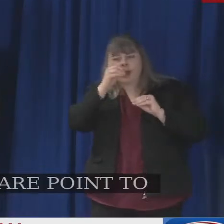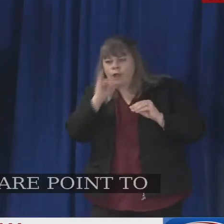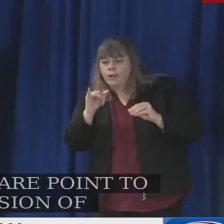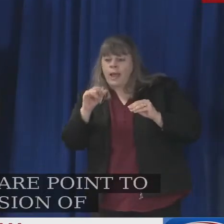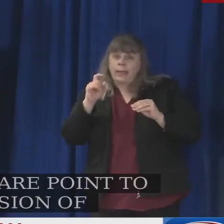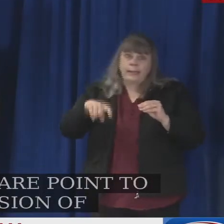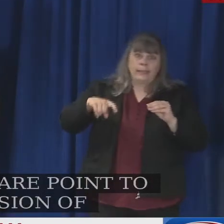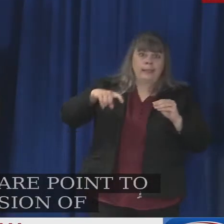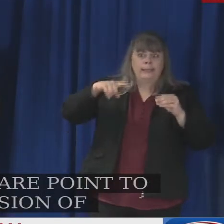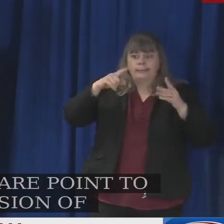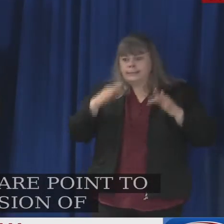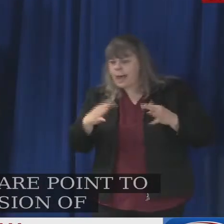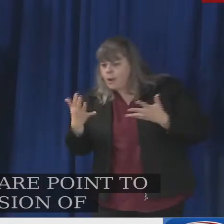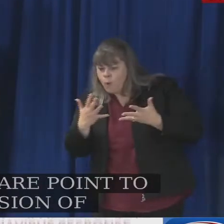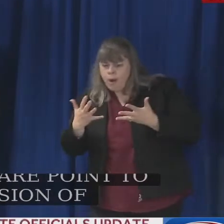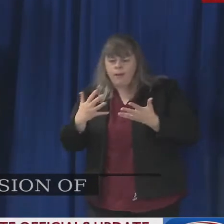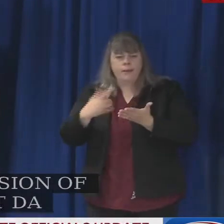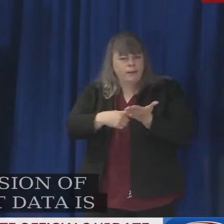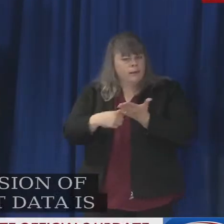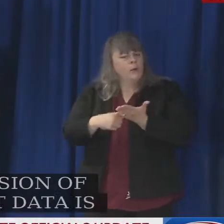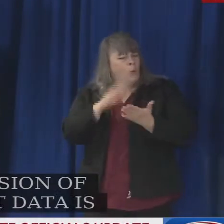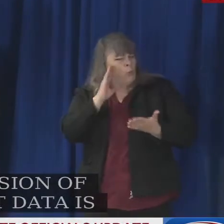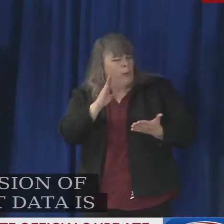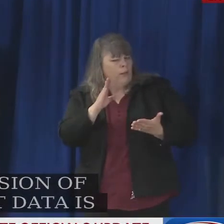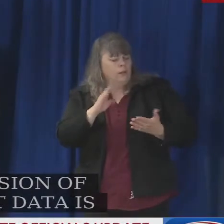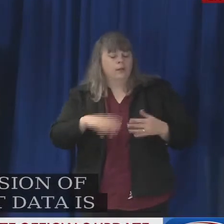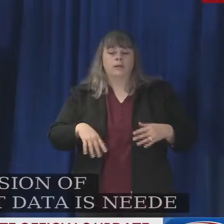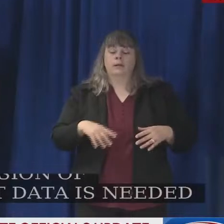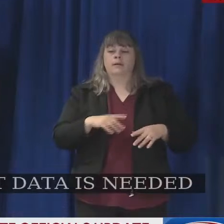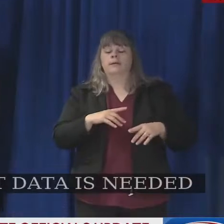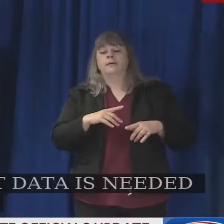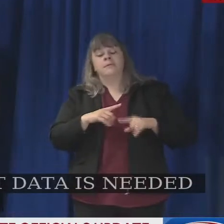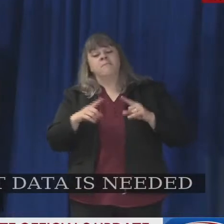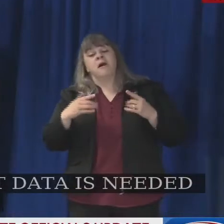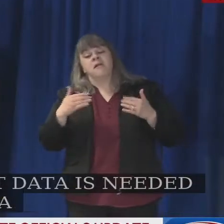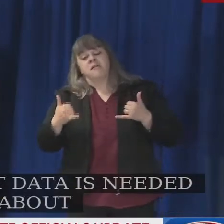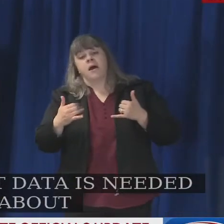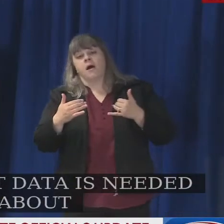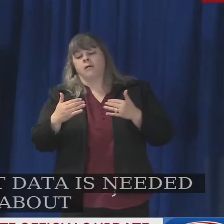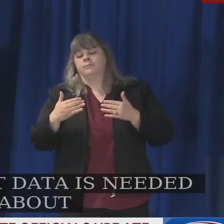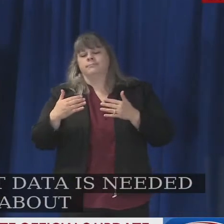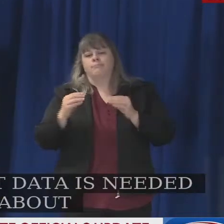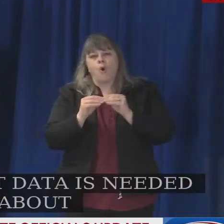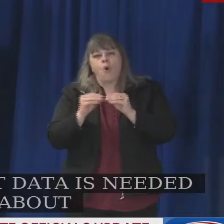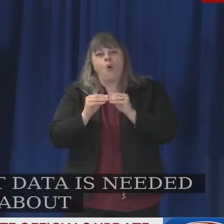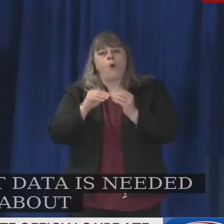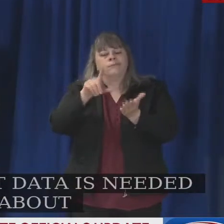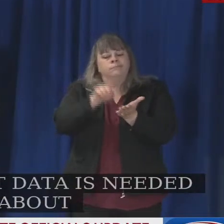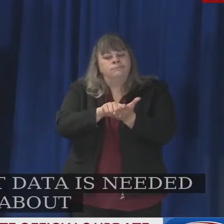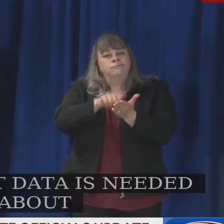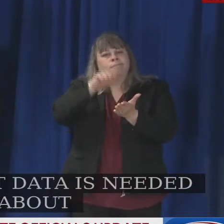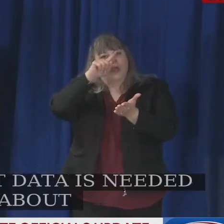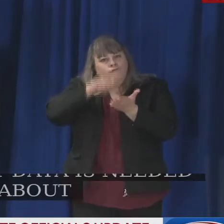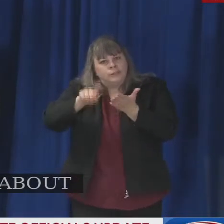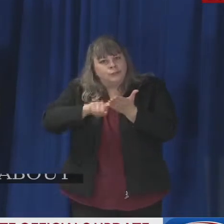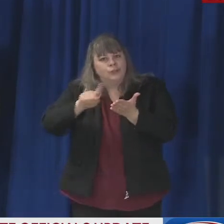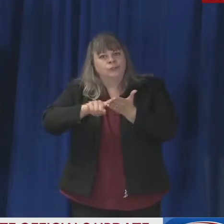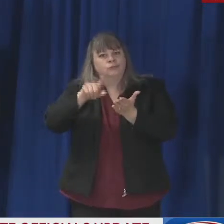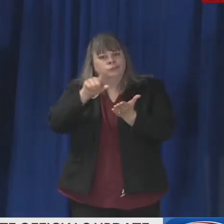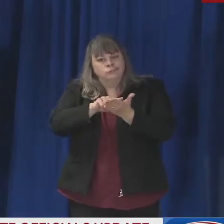make decisions about boosters. But given some of the emerging literature publications, particularly looking